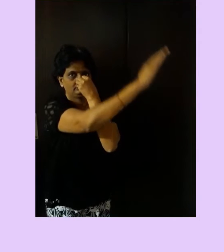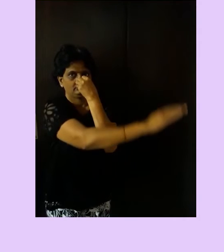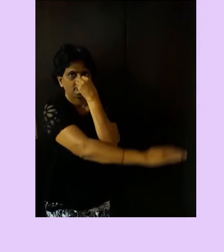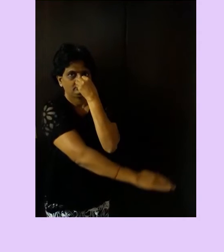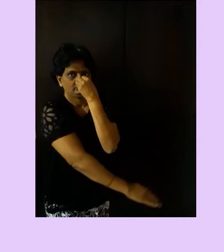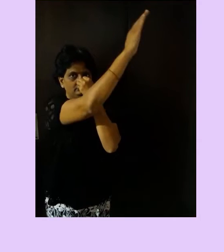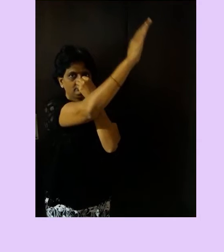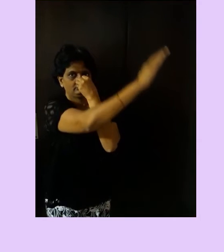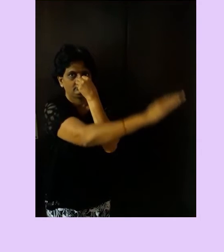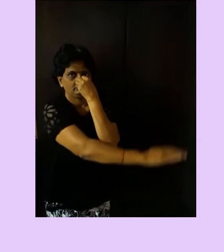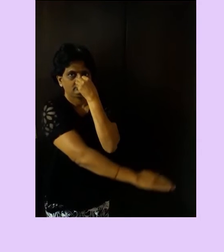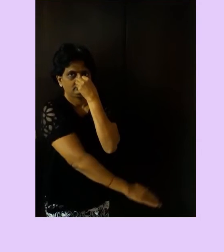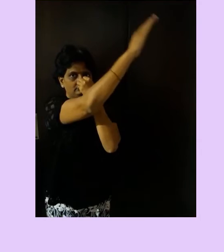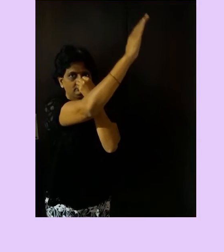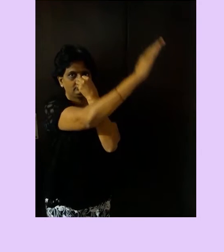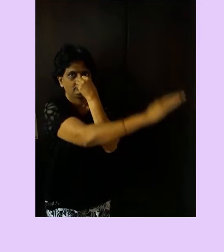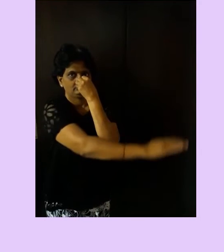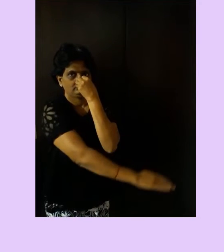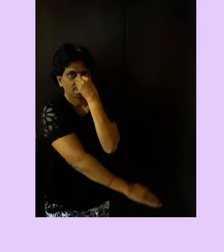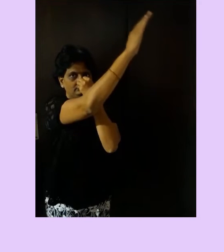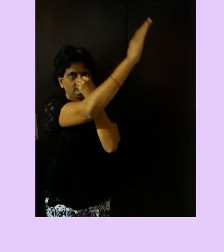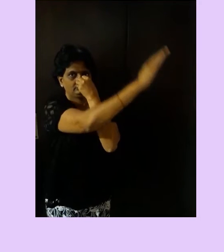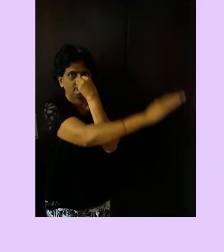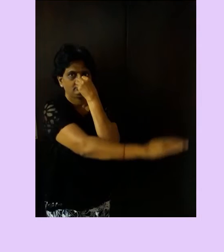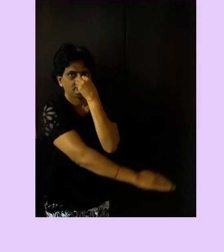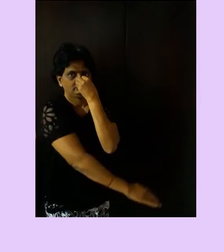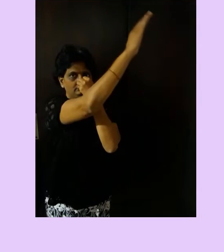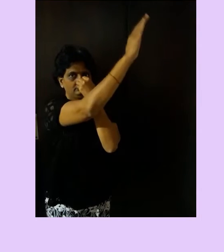is tracked and converted into a single image.